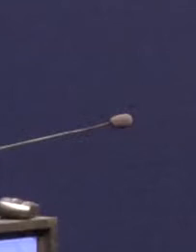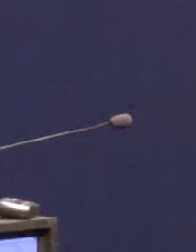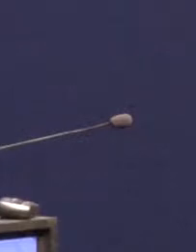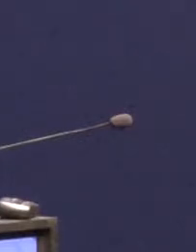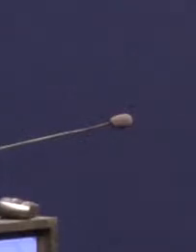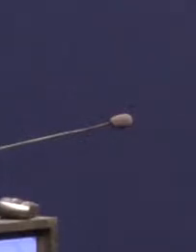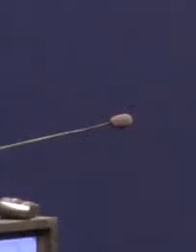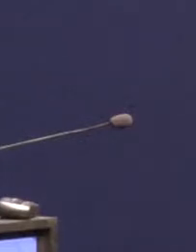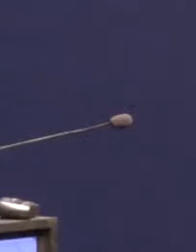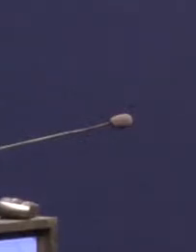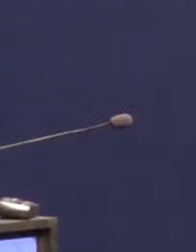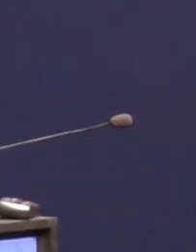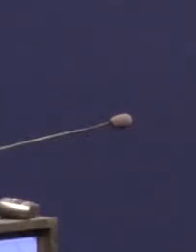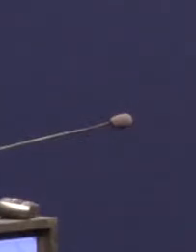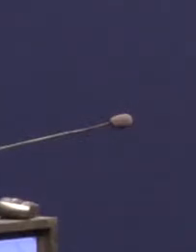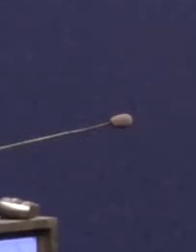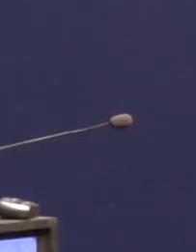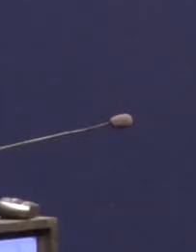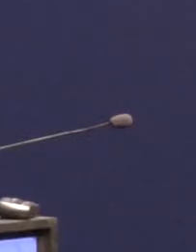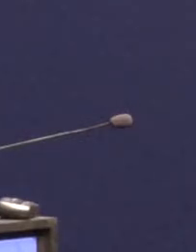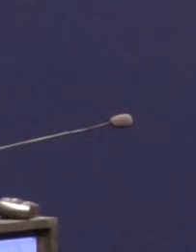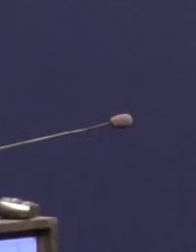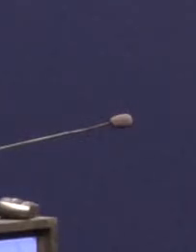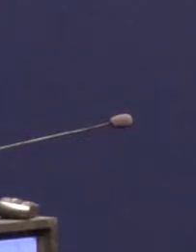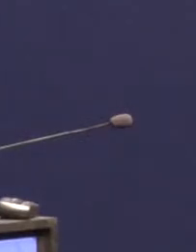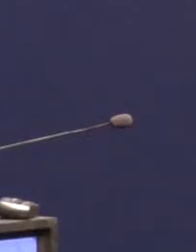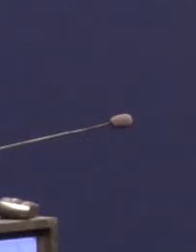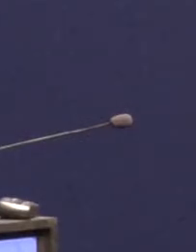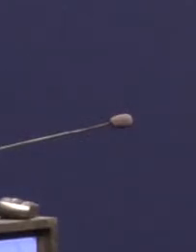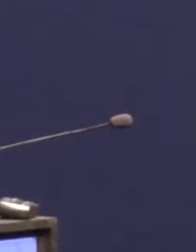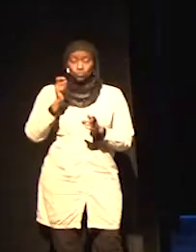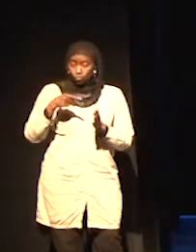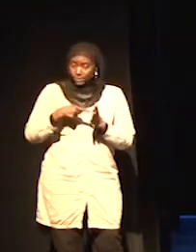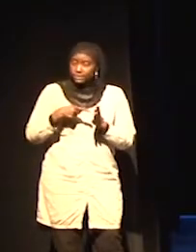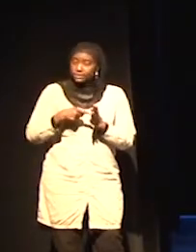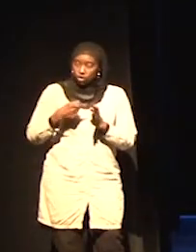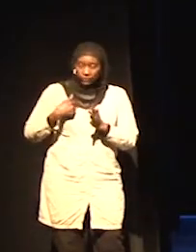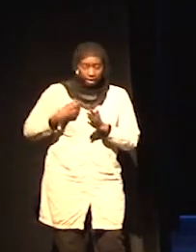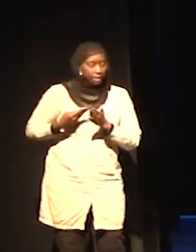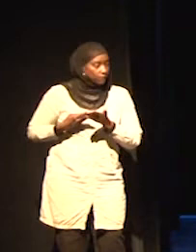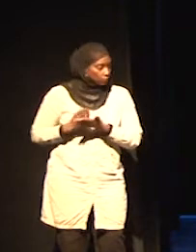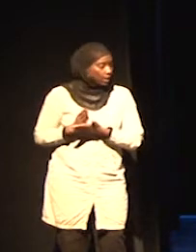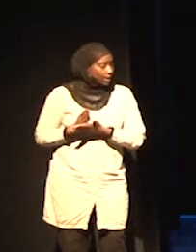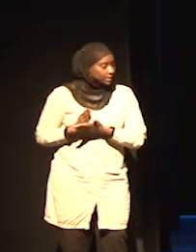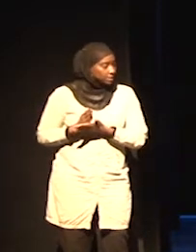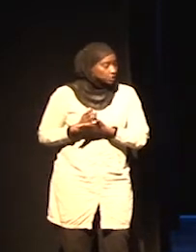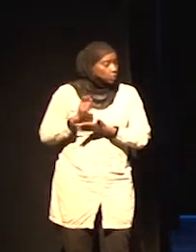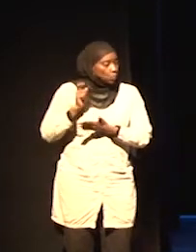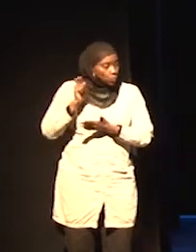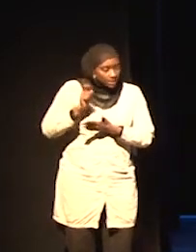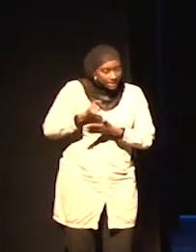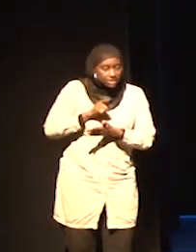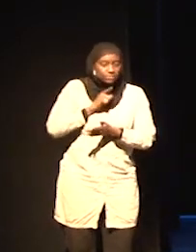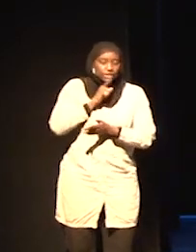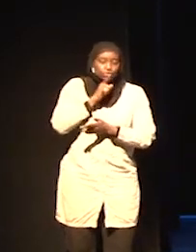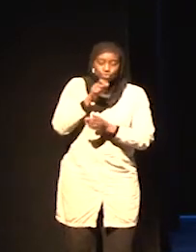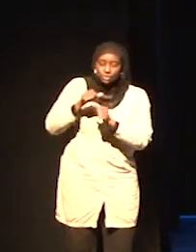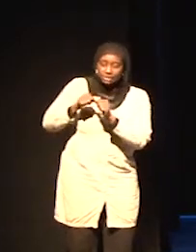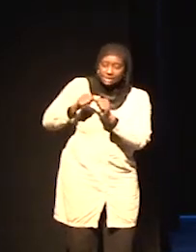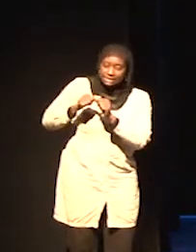on to it, we will make sure nobody, doesn't matter whether from the White House or from